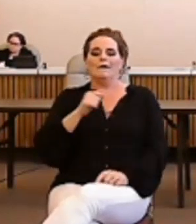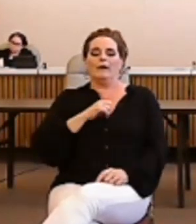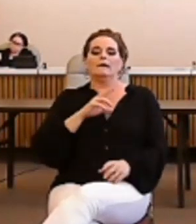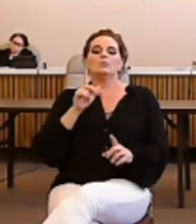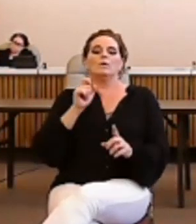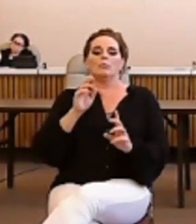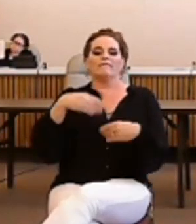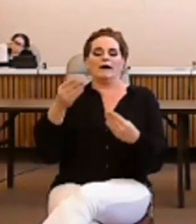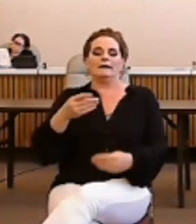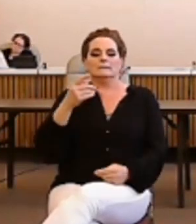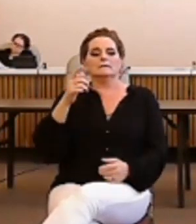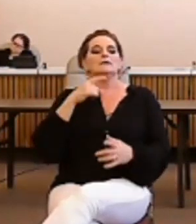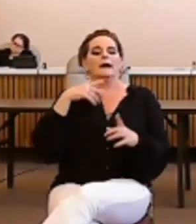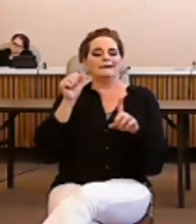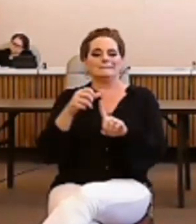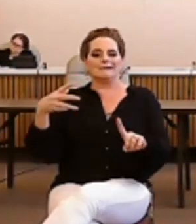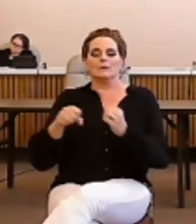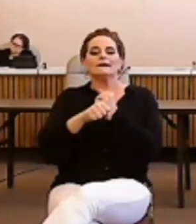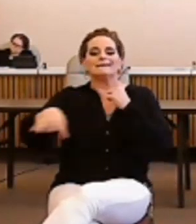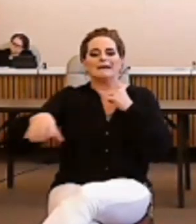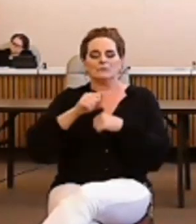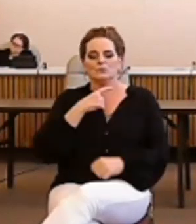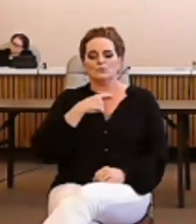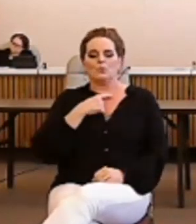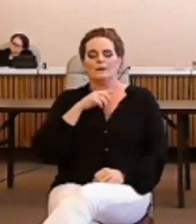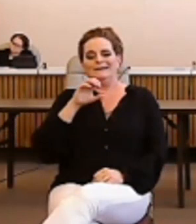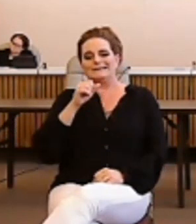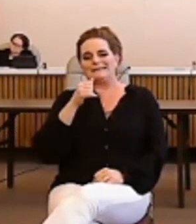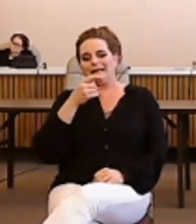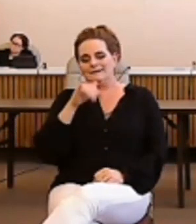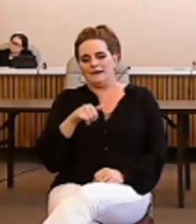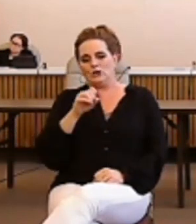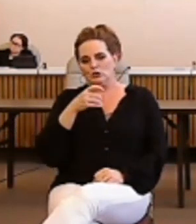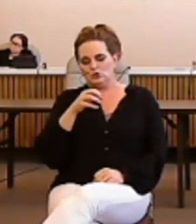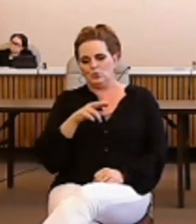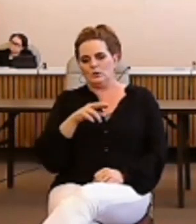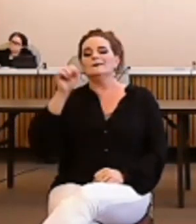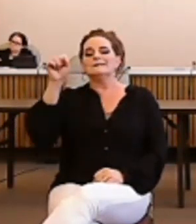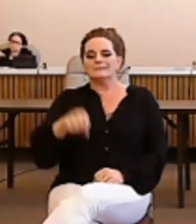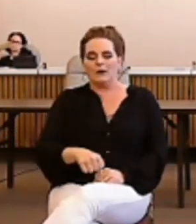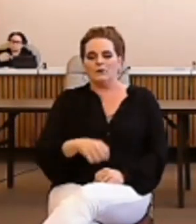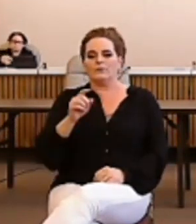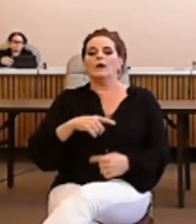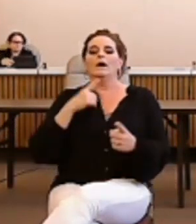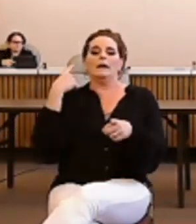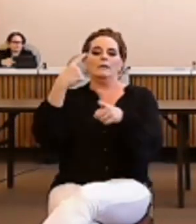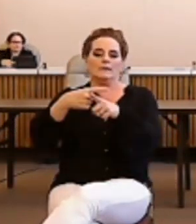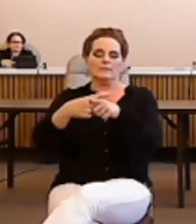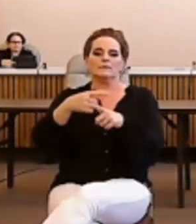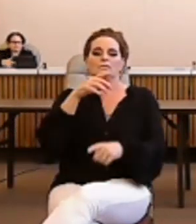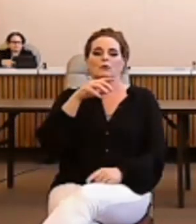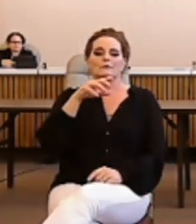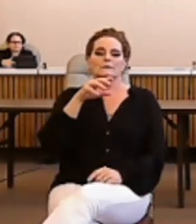to extend the sanitary sewer south from the new pump station up towards the intersection of Erie Station Road and Middle Road, all